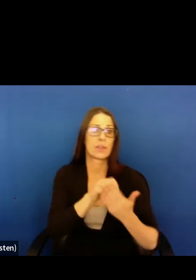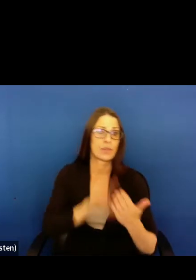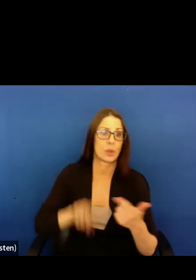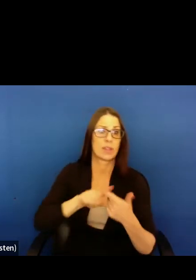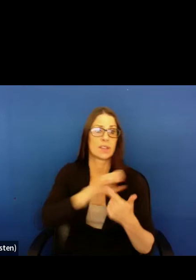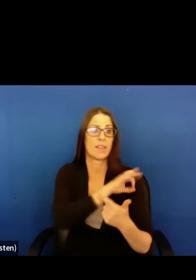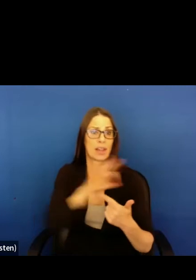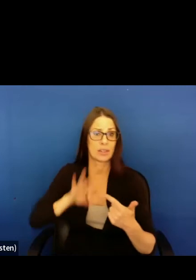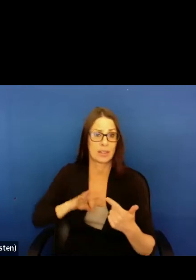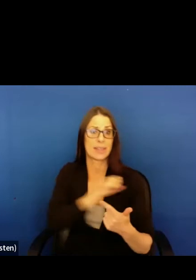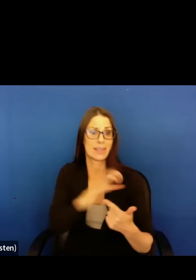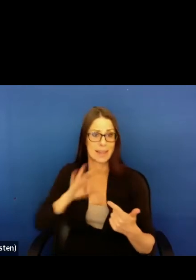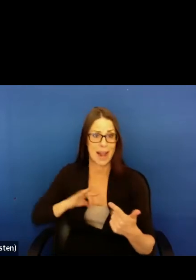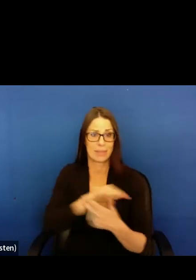staff.